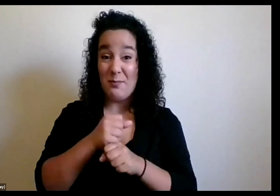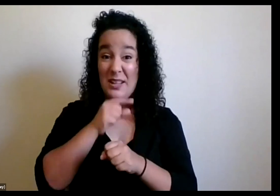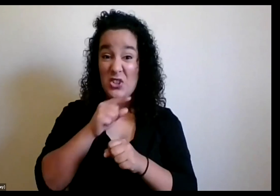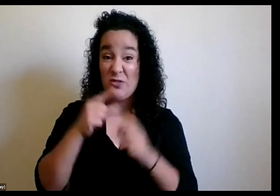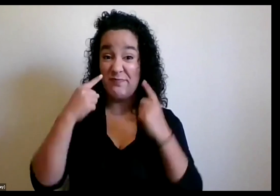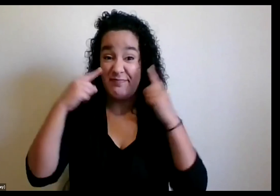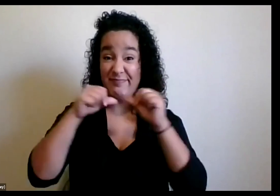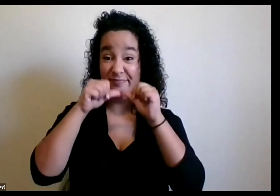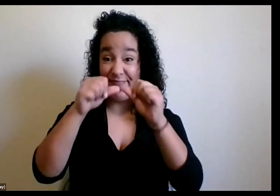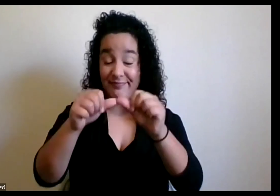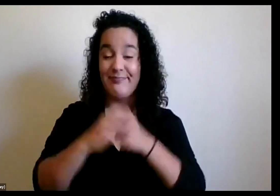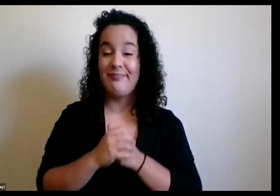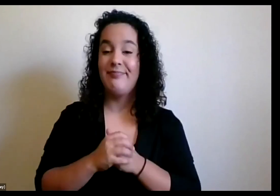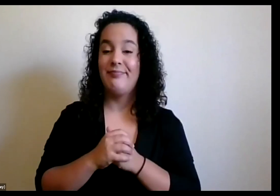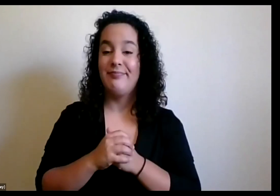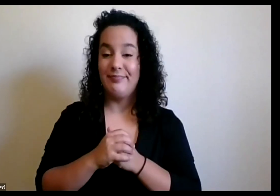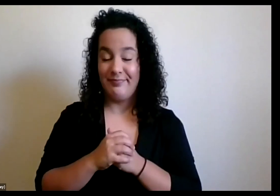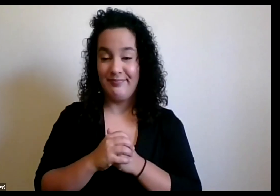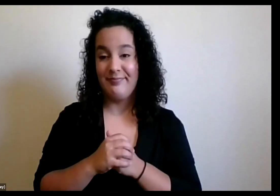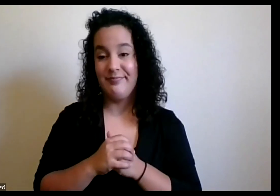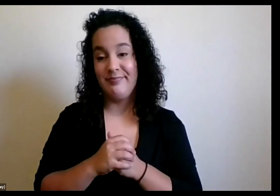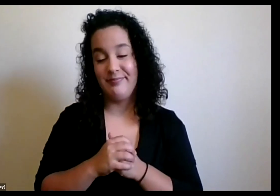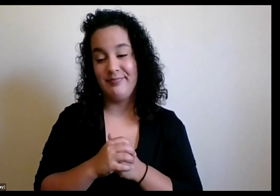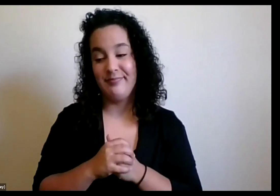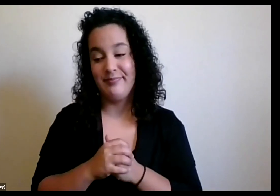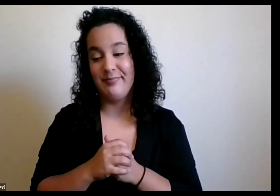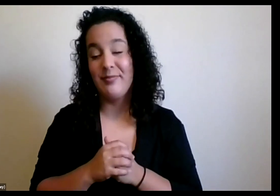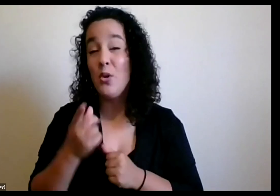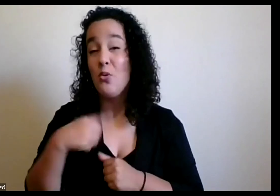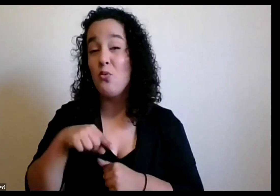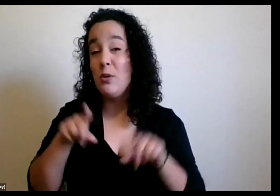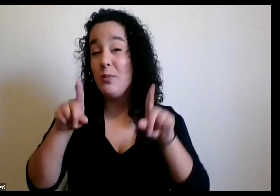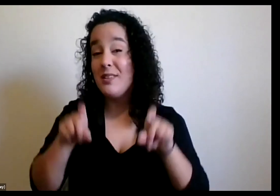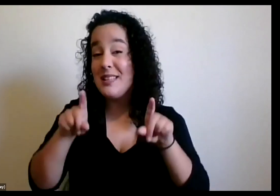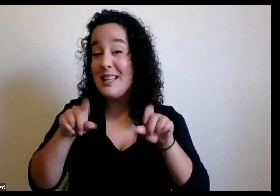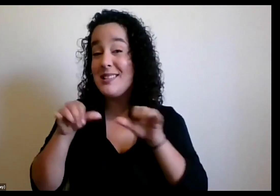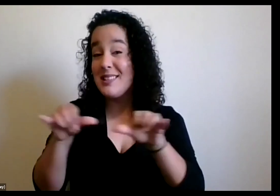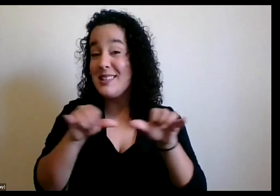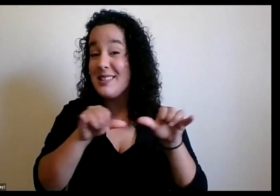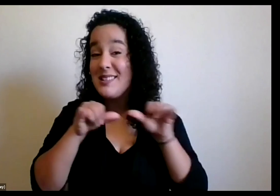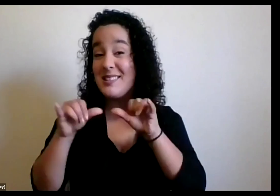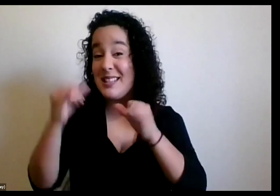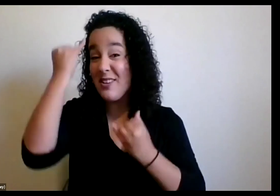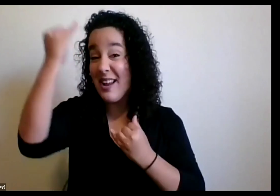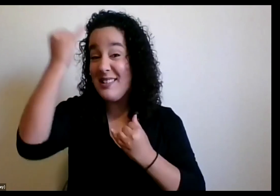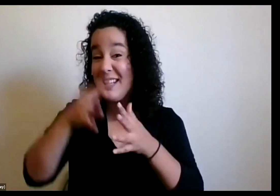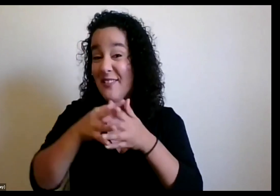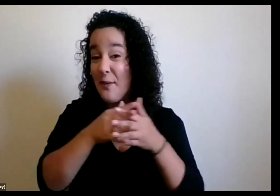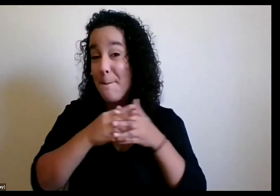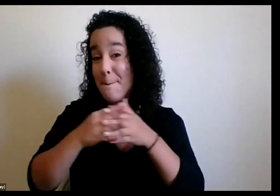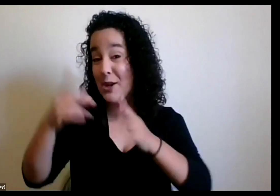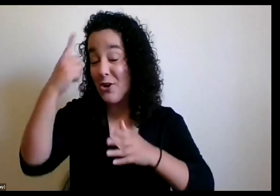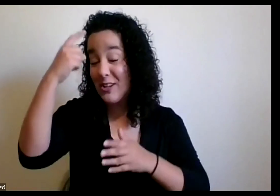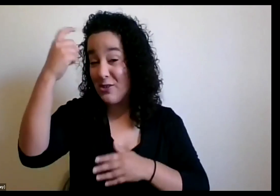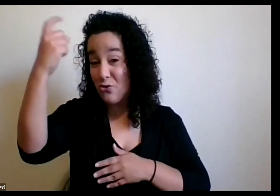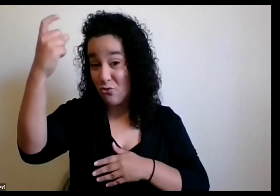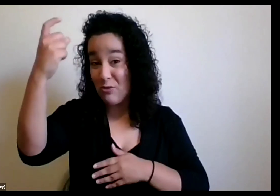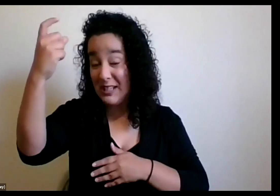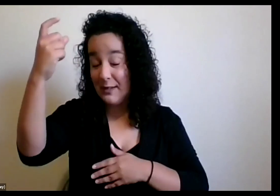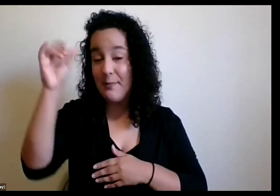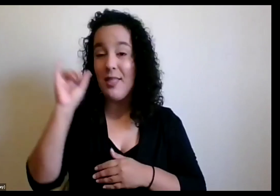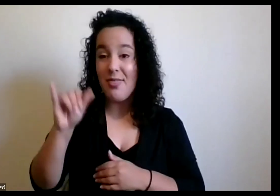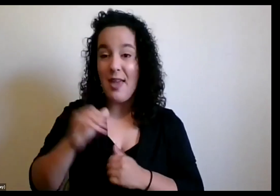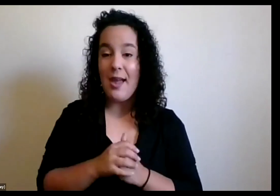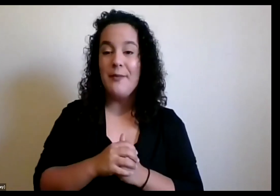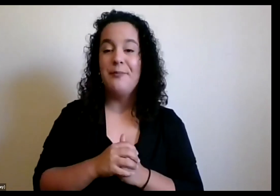confusion may have come from what I said, we're going to test the kind of standard notion of the American dream. And that was intentional because we want to know, you